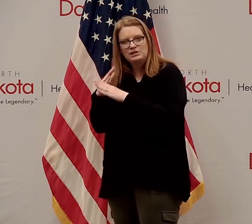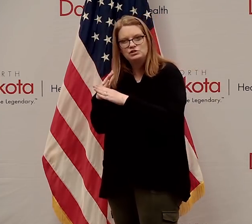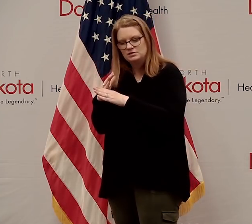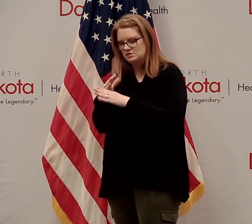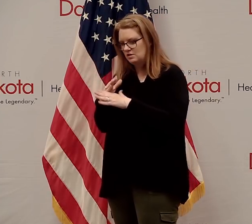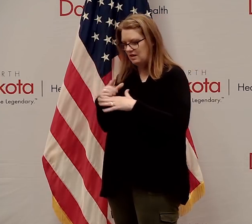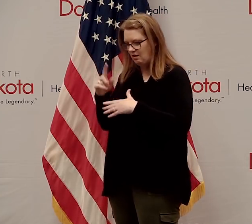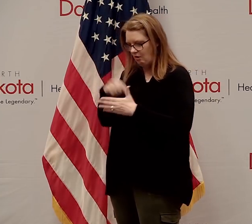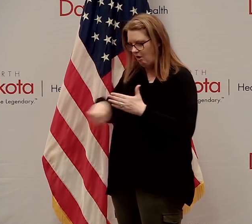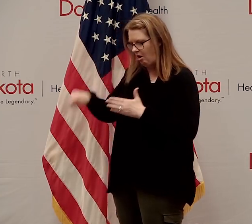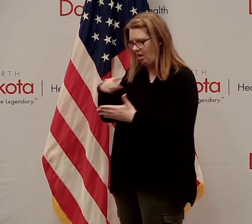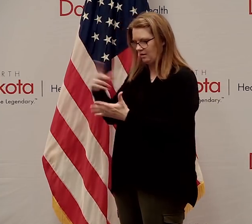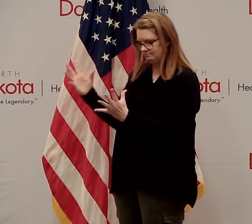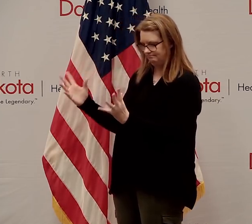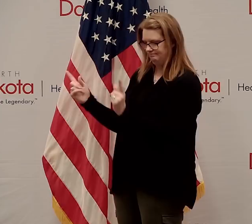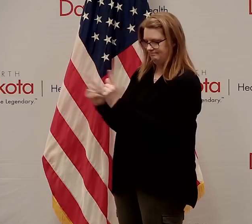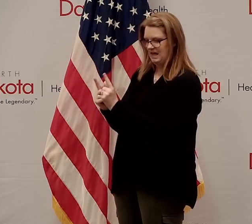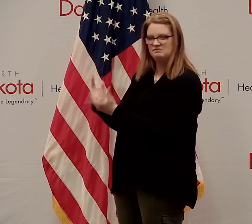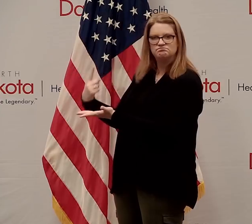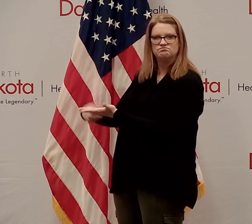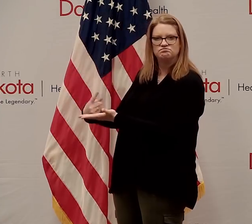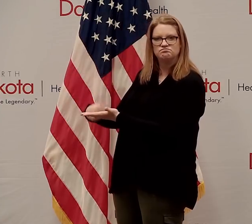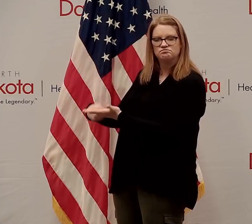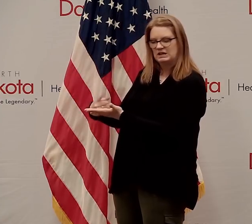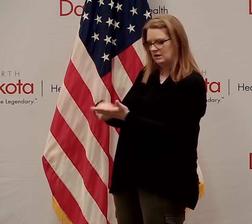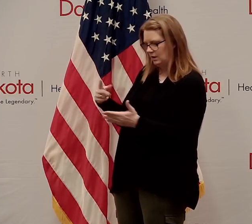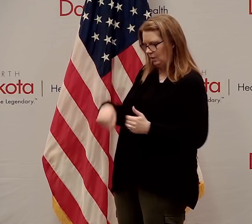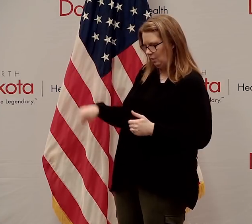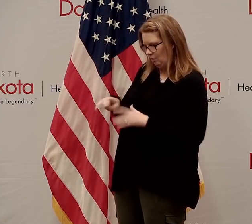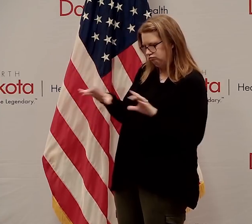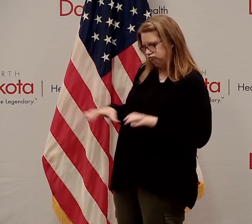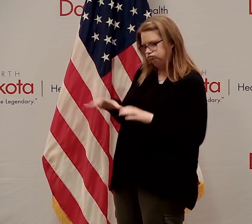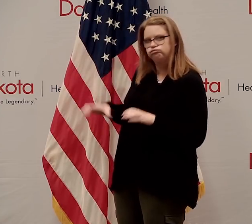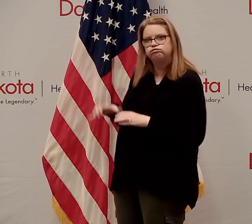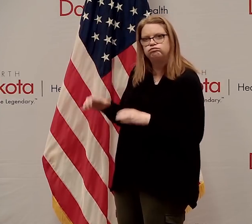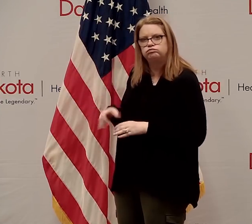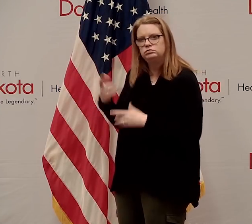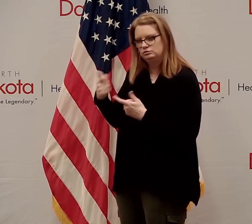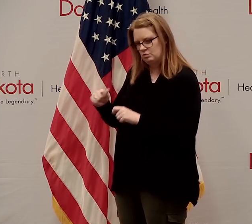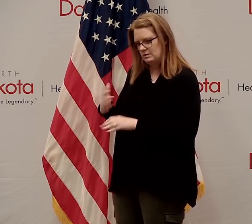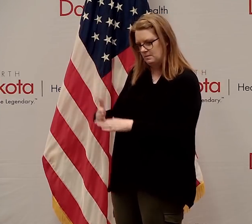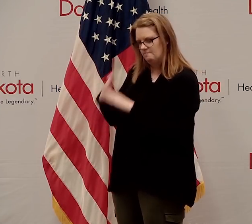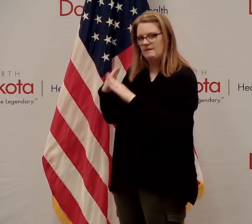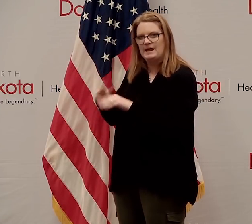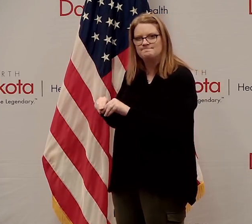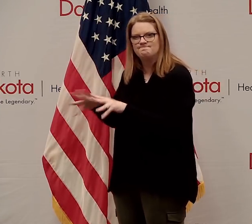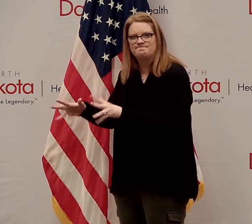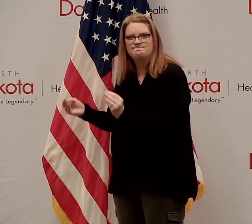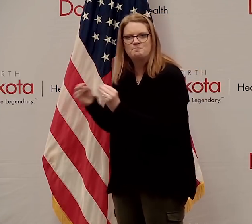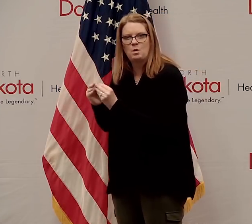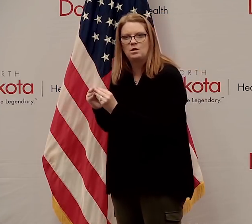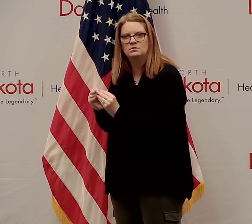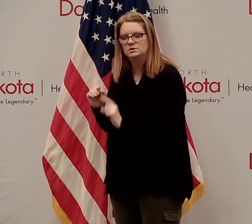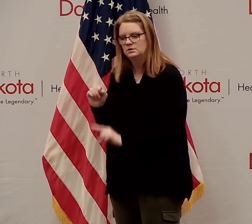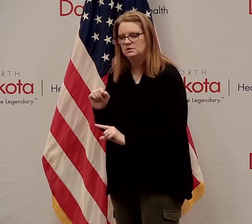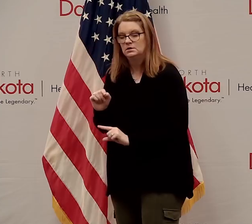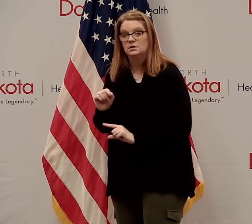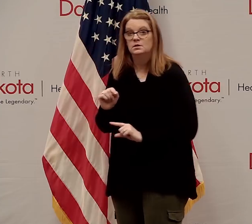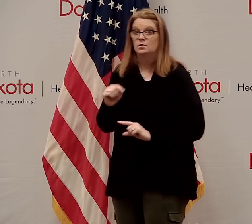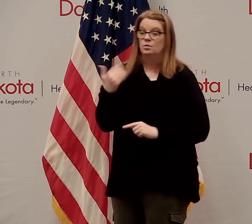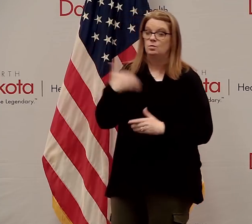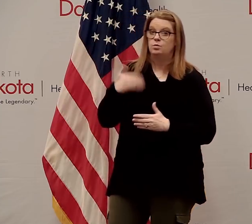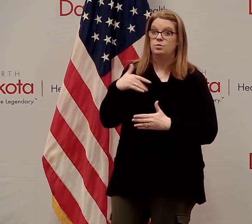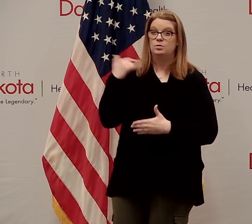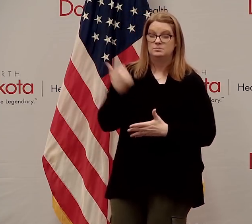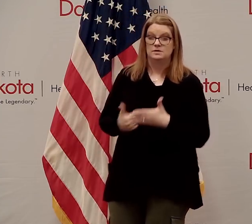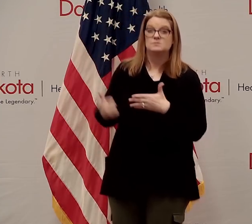yesterday, and Eventide's been actively engaged and is taking action against this. And so we know that this is a high priority